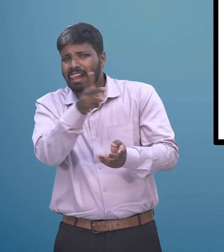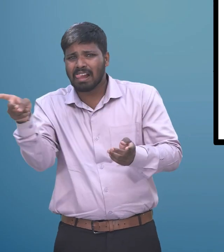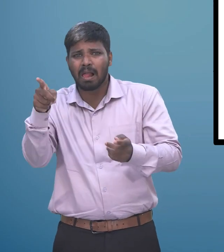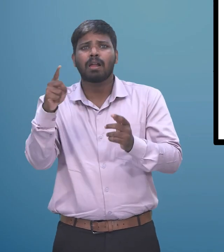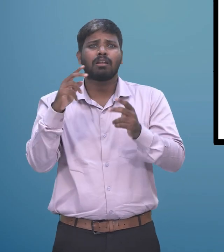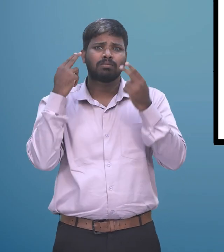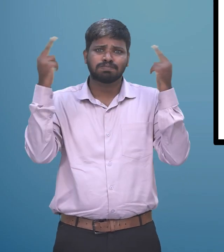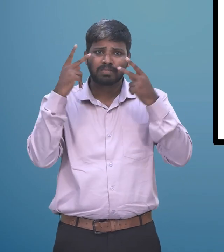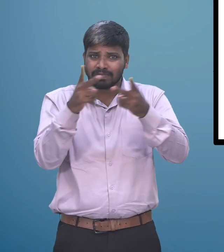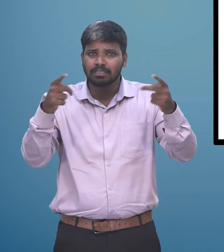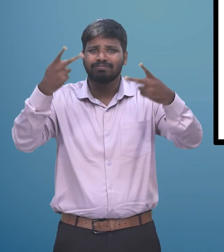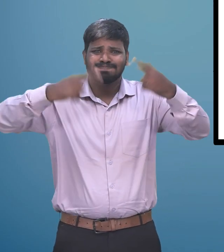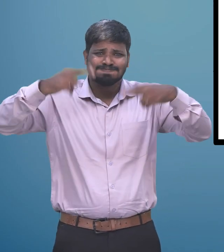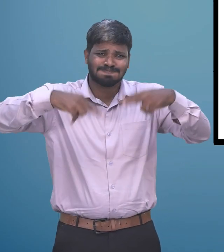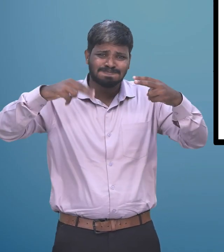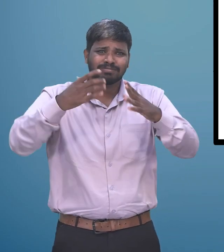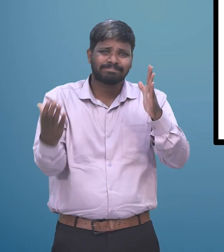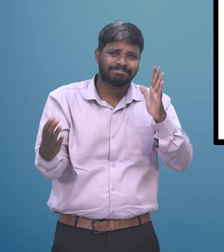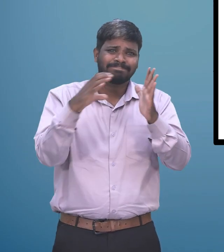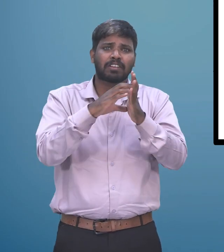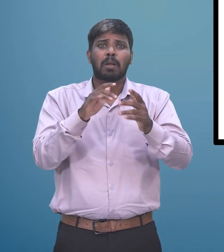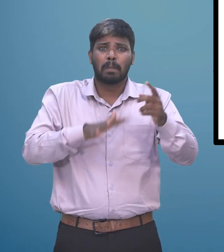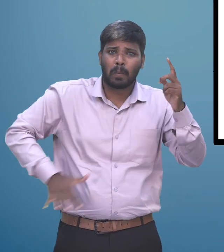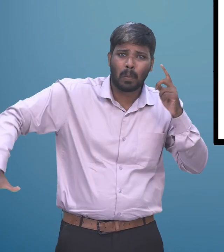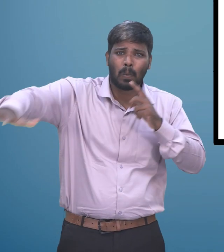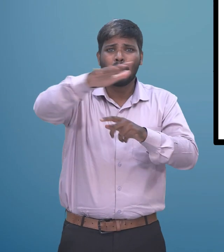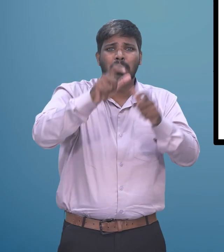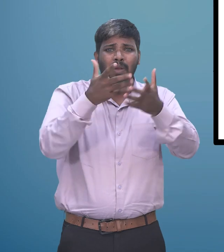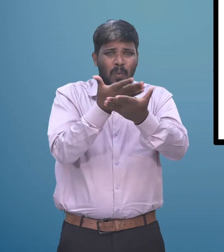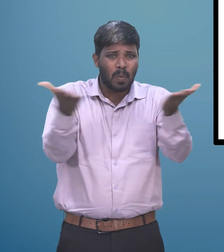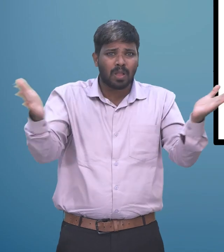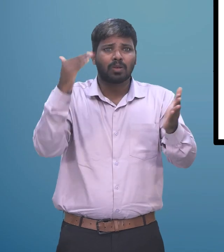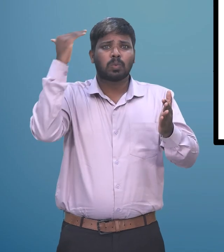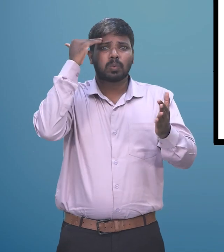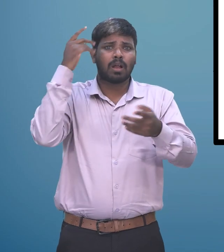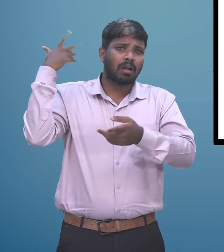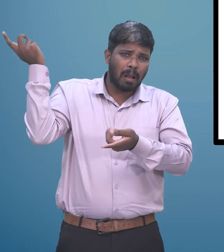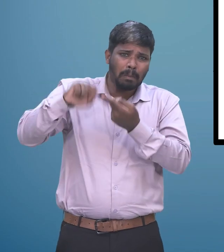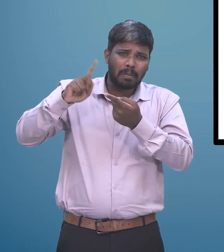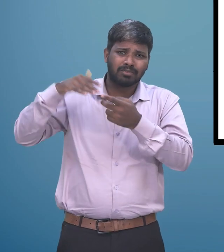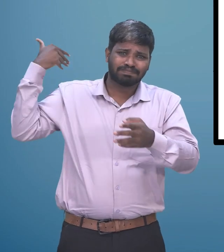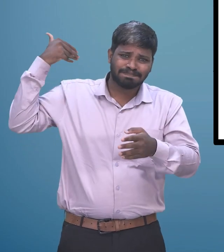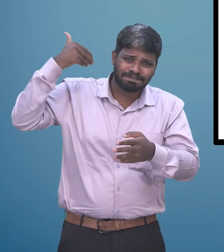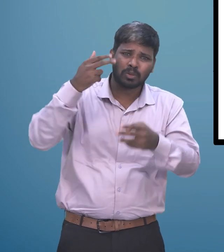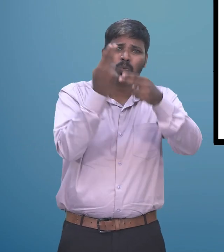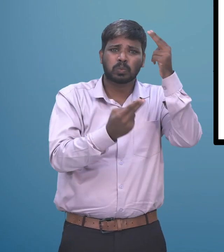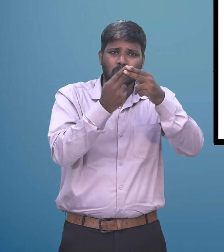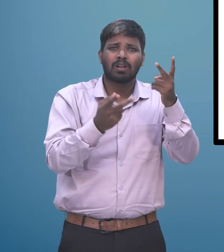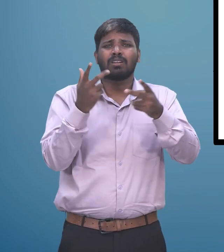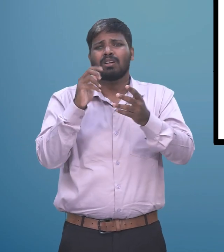popular translations and paraphrases were widely known among the masses, and every incident and story and moral in them